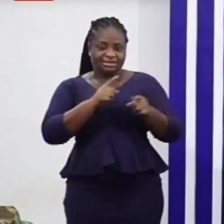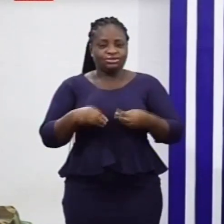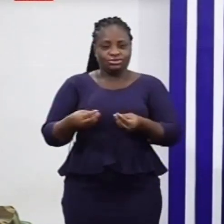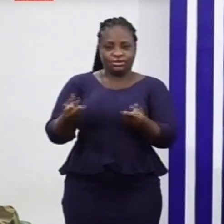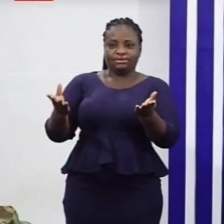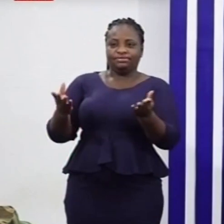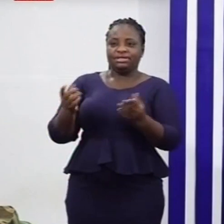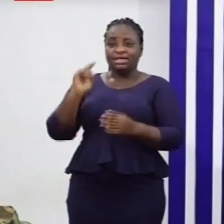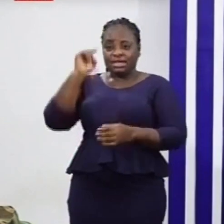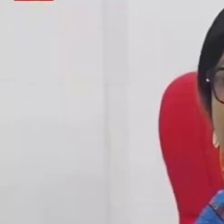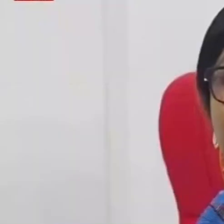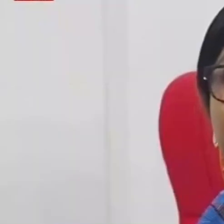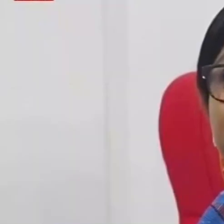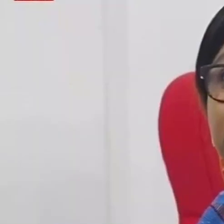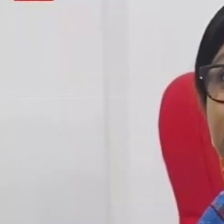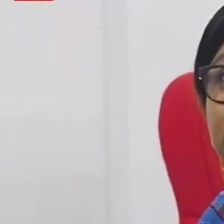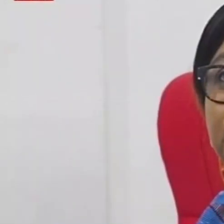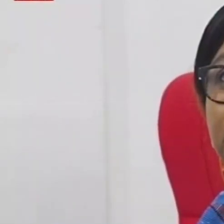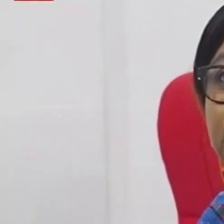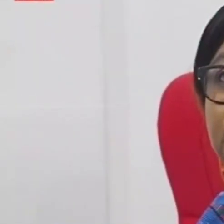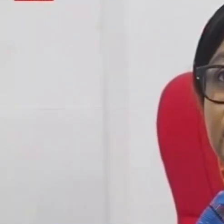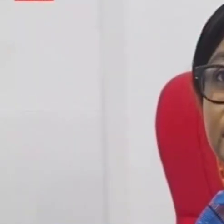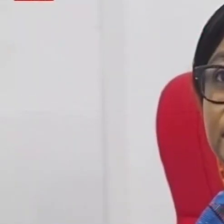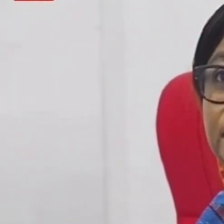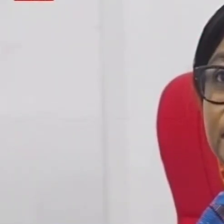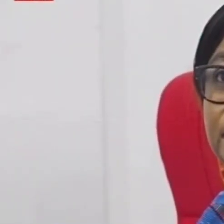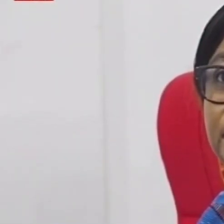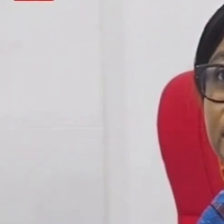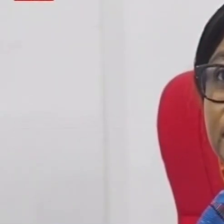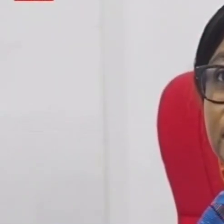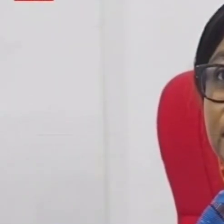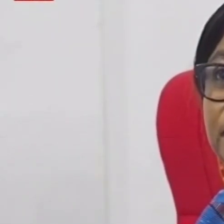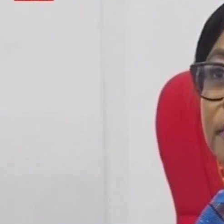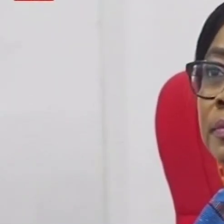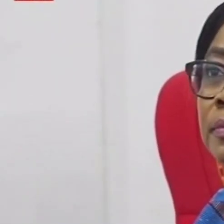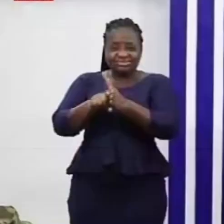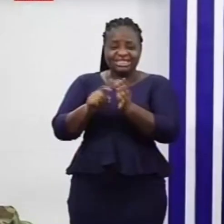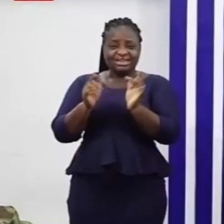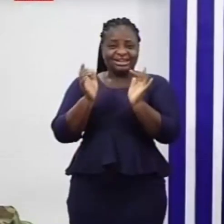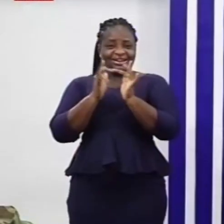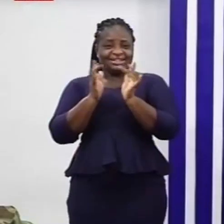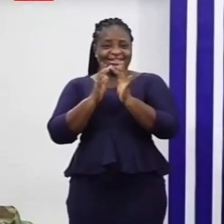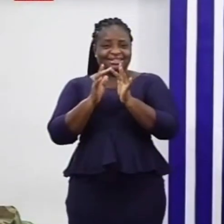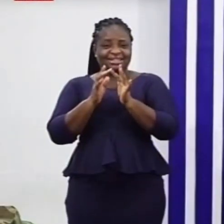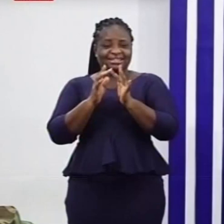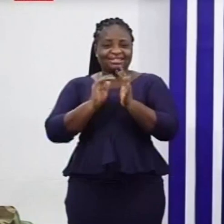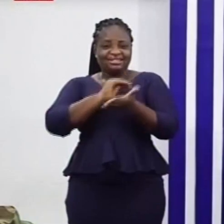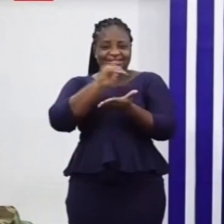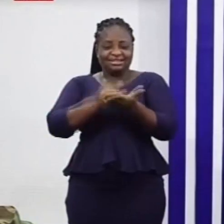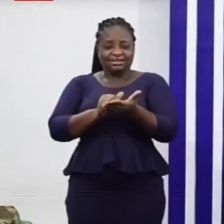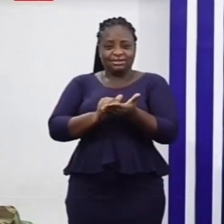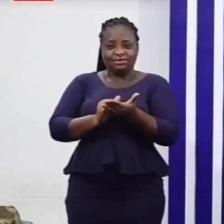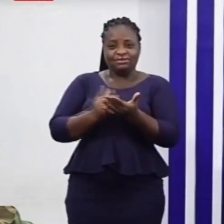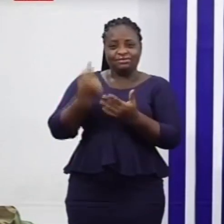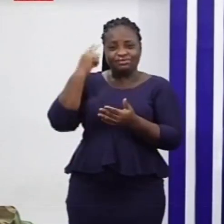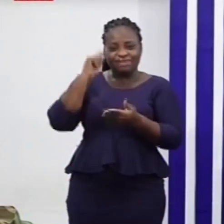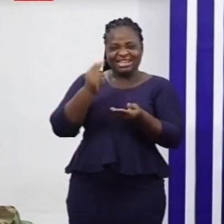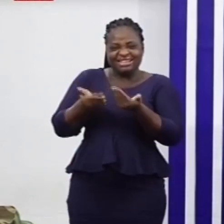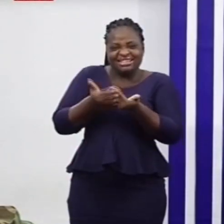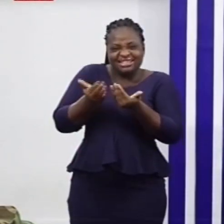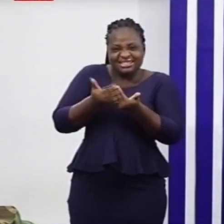The government of Ghana is also rolling out a COVID-19 information contact center to make it easier for flow of